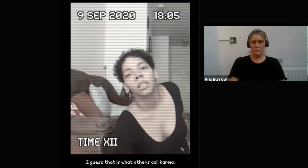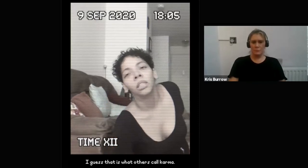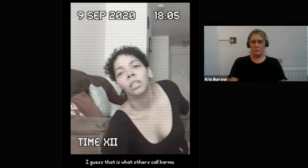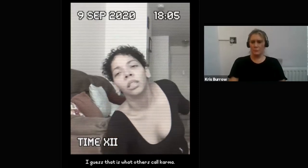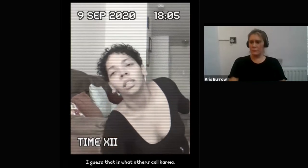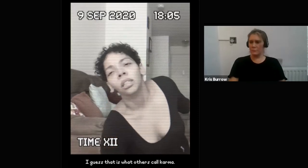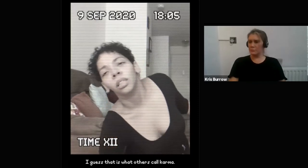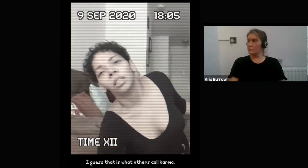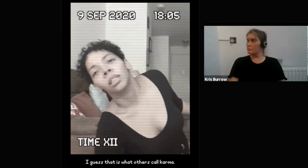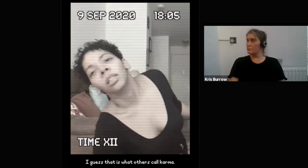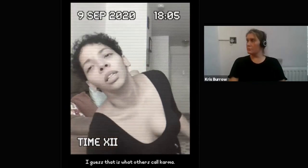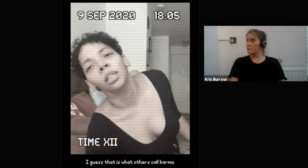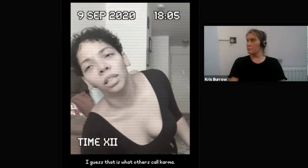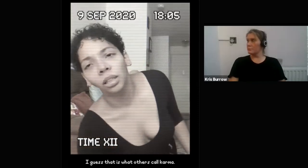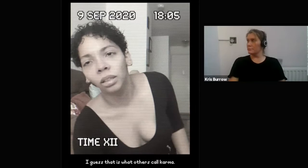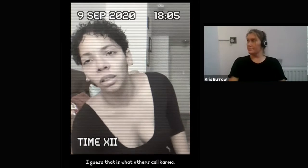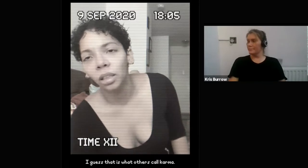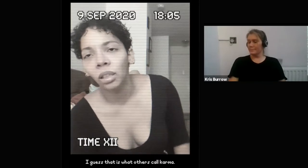karma.